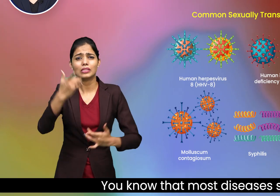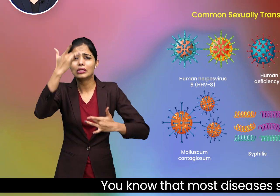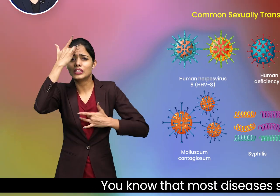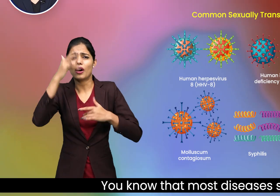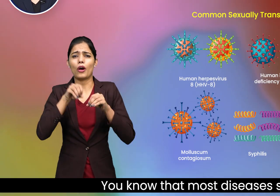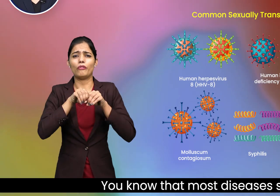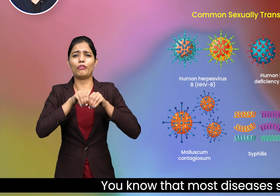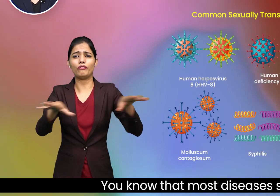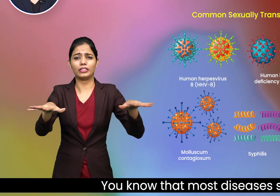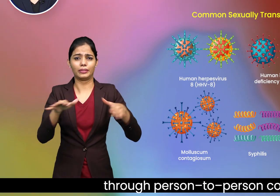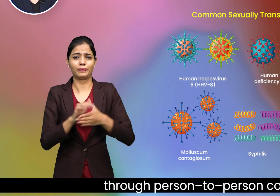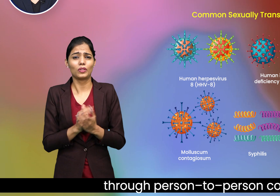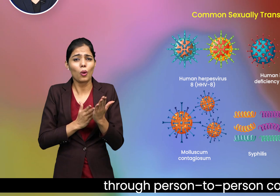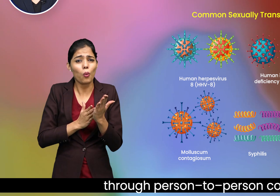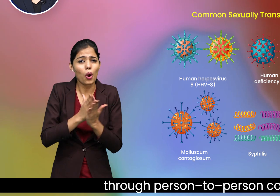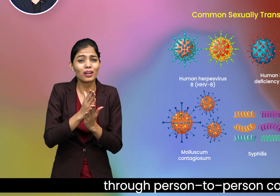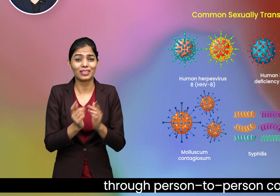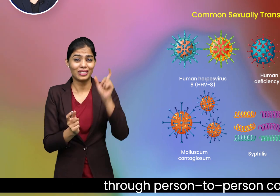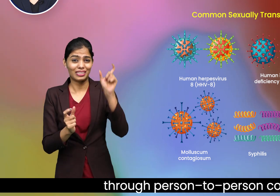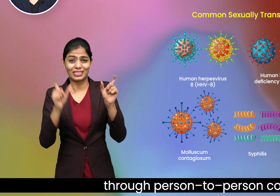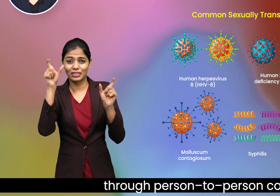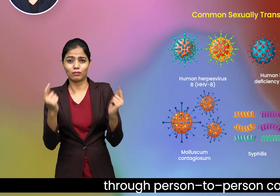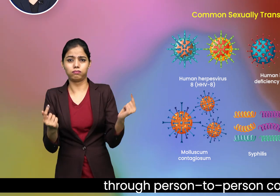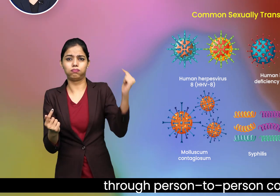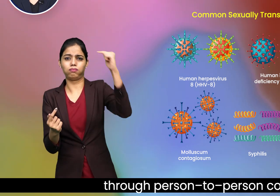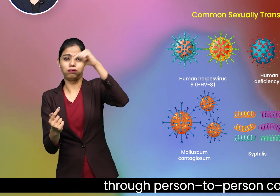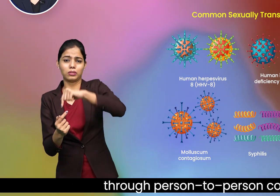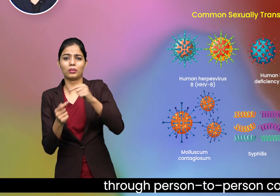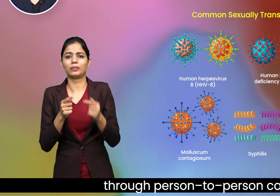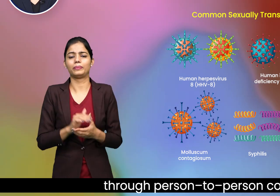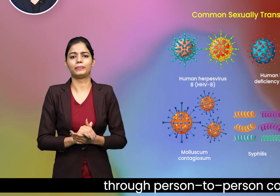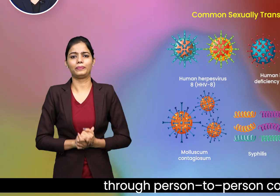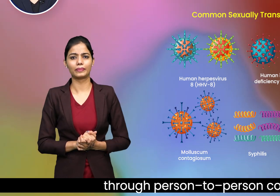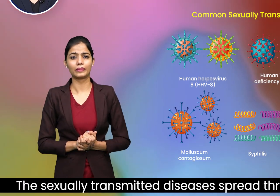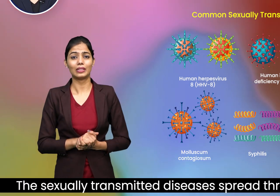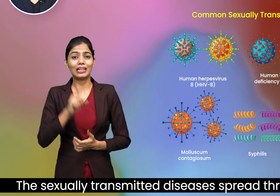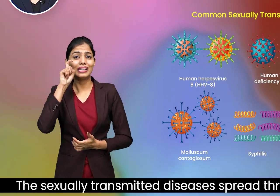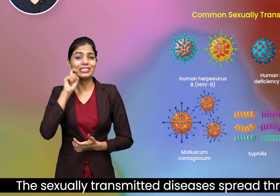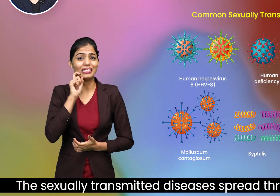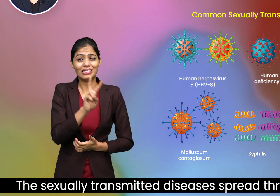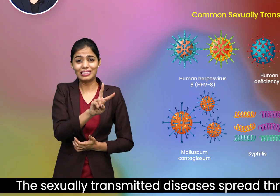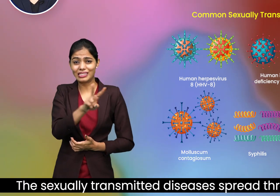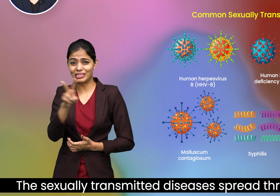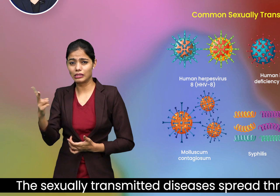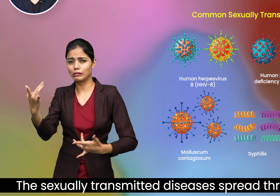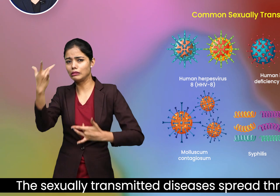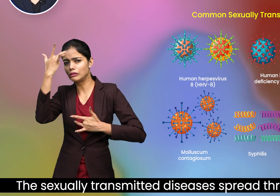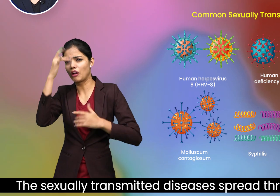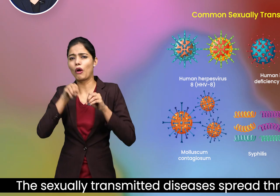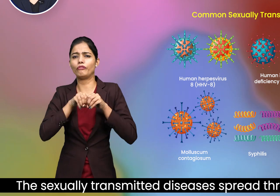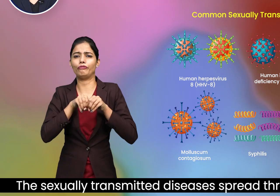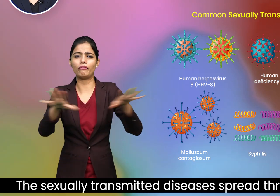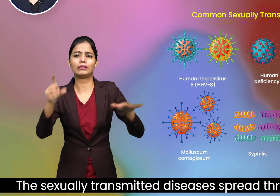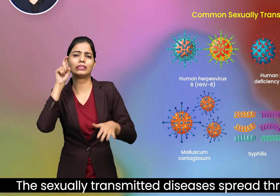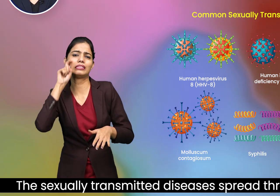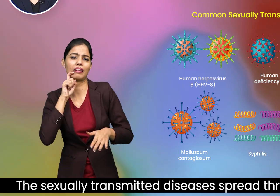most diseases spread through person-to-person contact. The sexually transmitted diseases